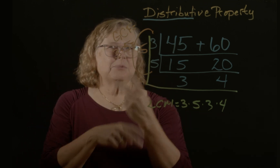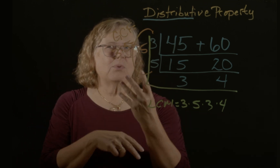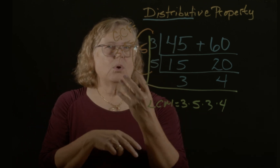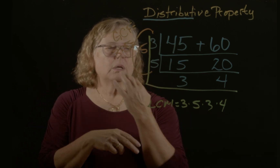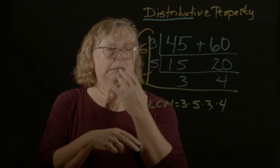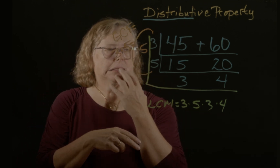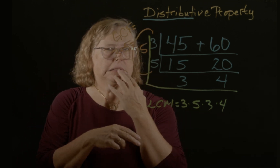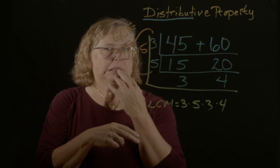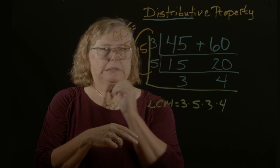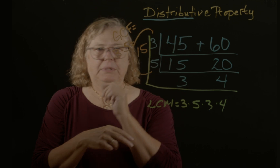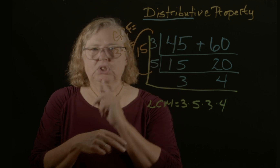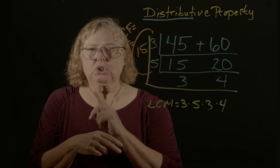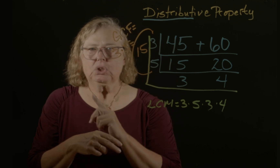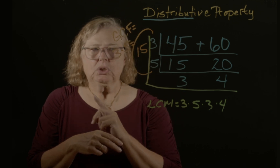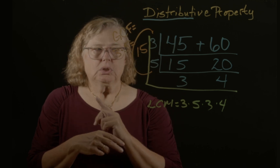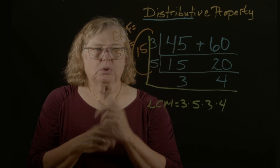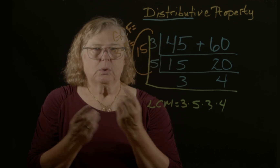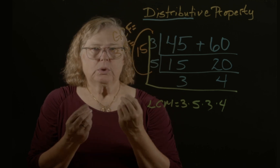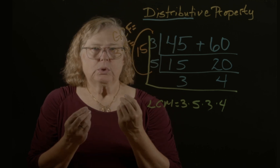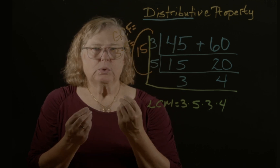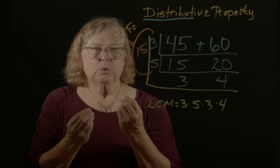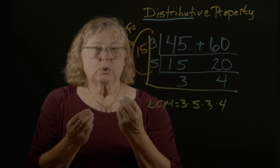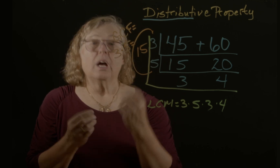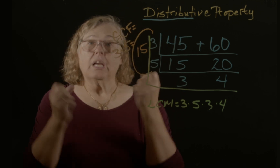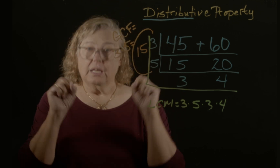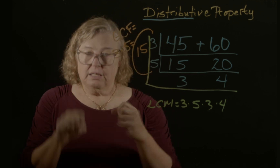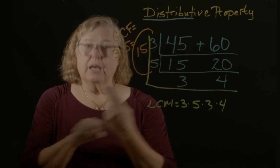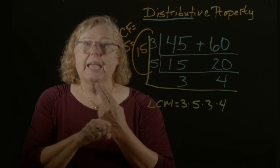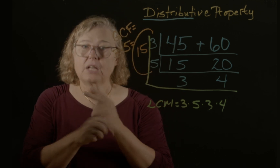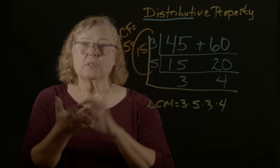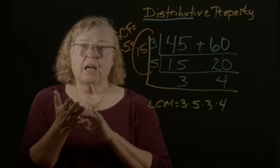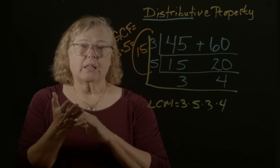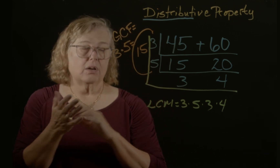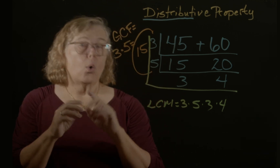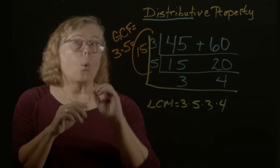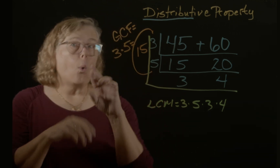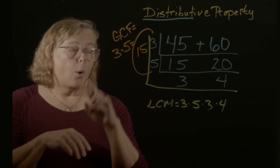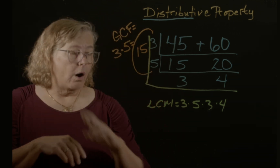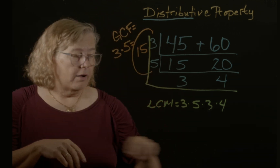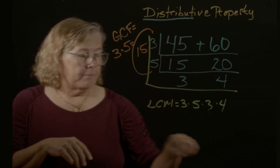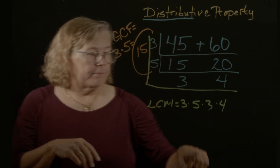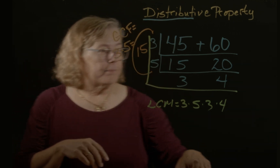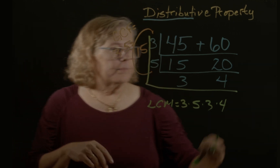45. Times 4 is what? I'm not sure. What am I going to do? Yeah, I could use a calculator.